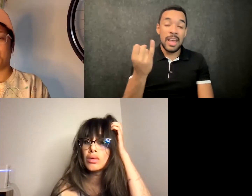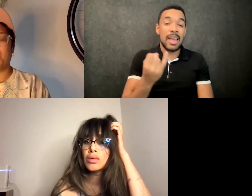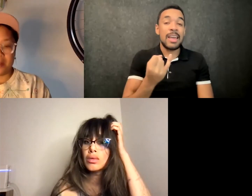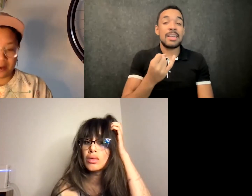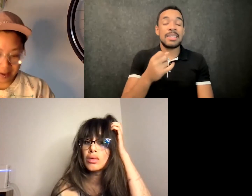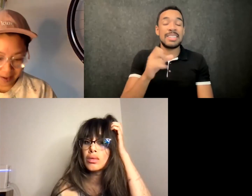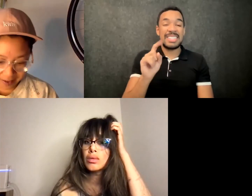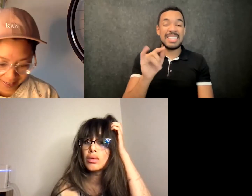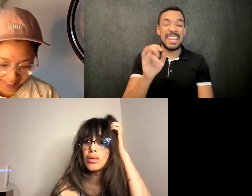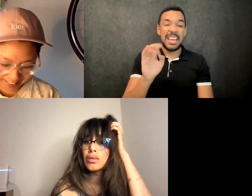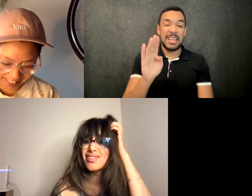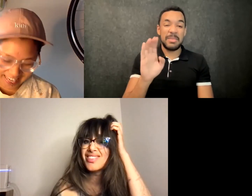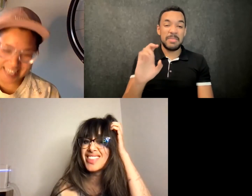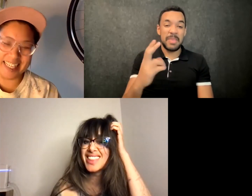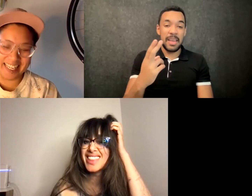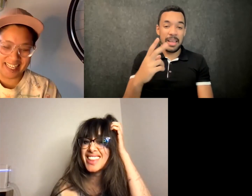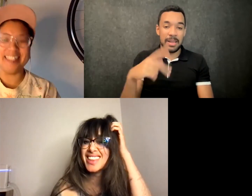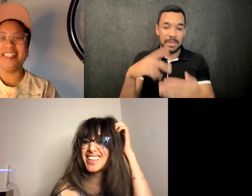And